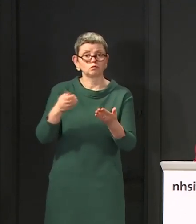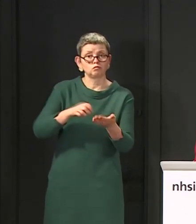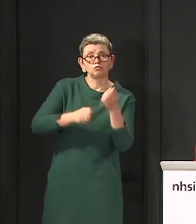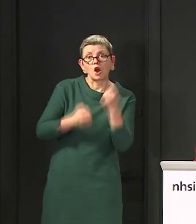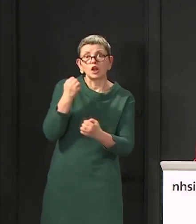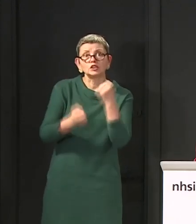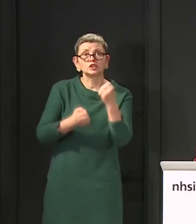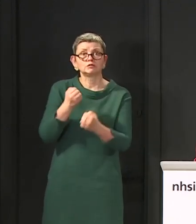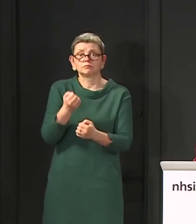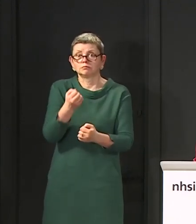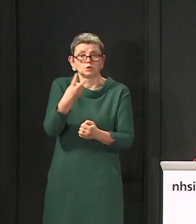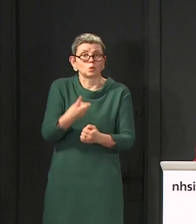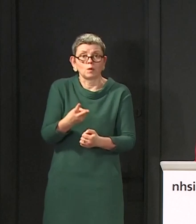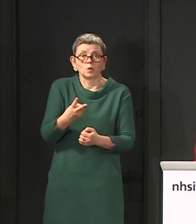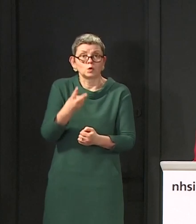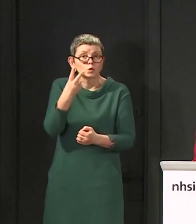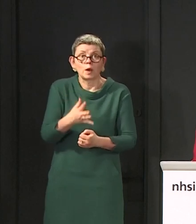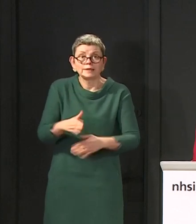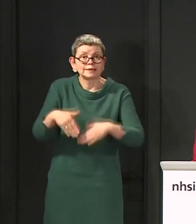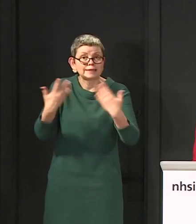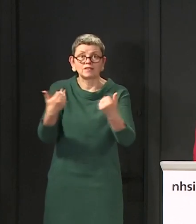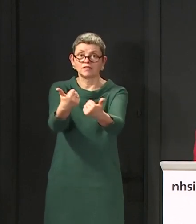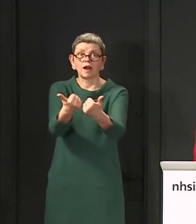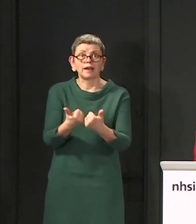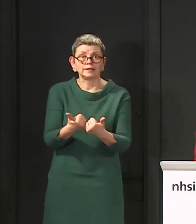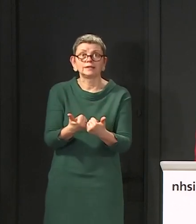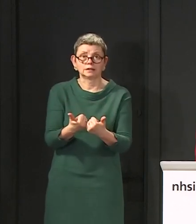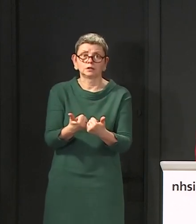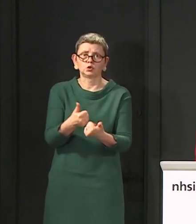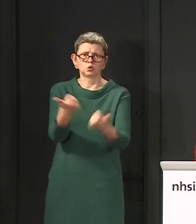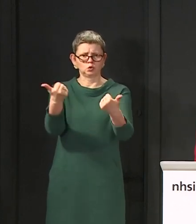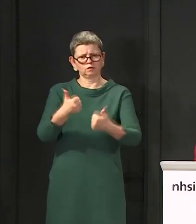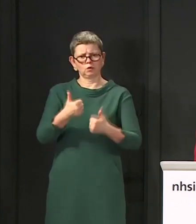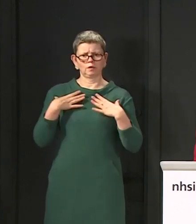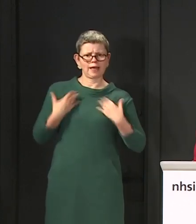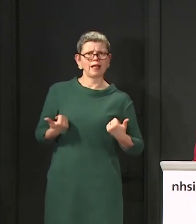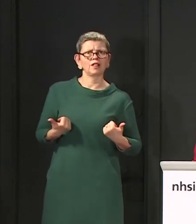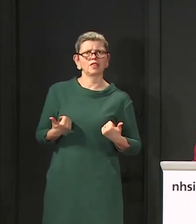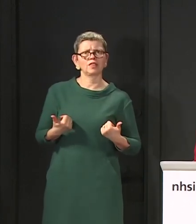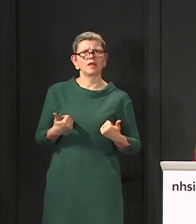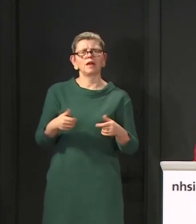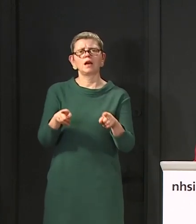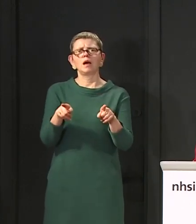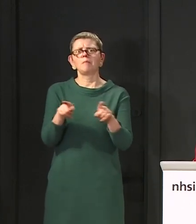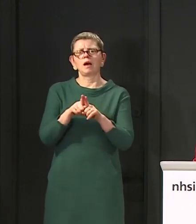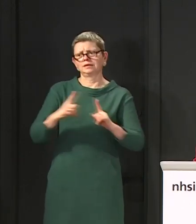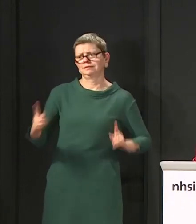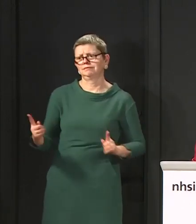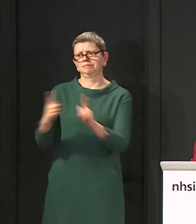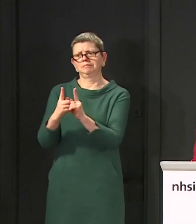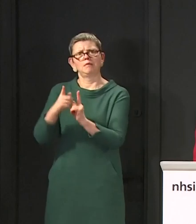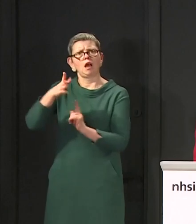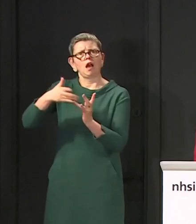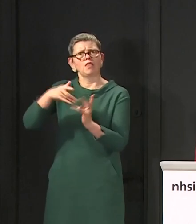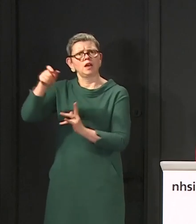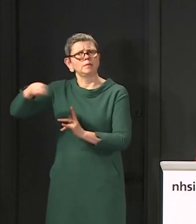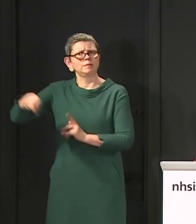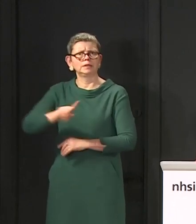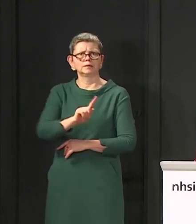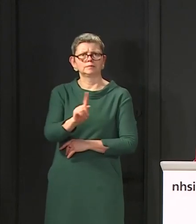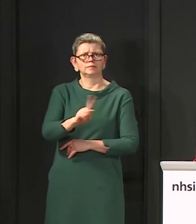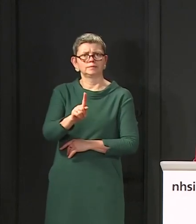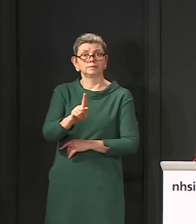and mental well-being. But stay more than 2 metres from other people when you're out, and don't meet up with people from other households. Please